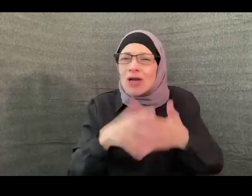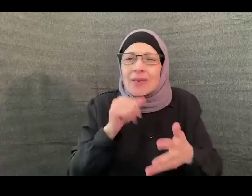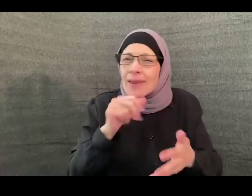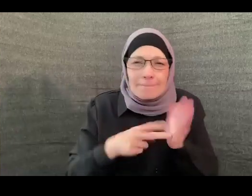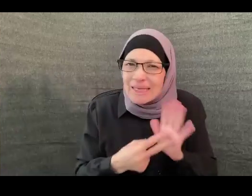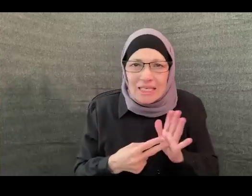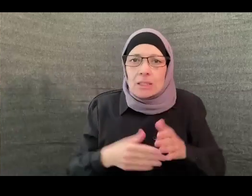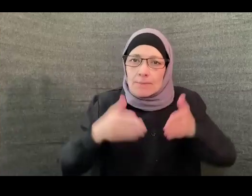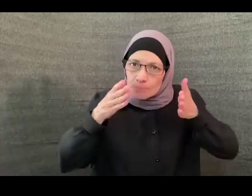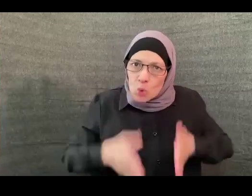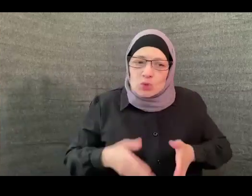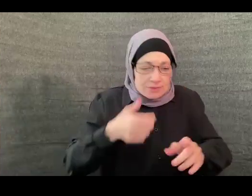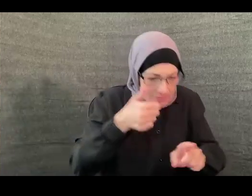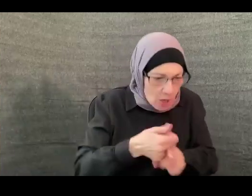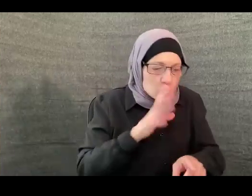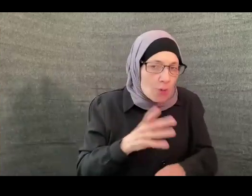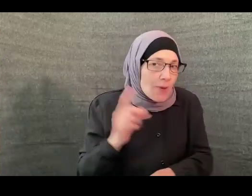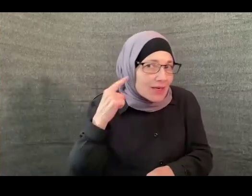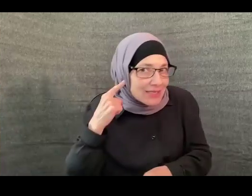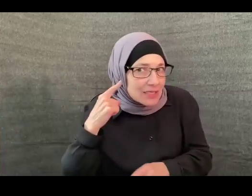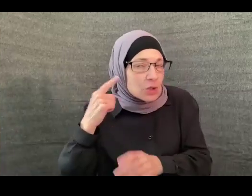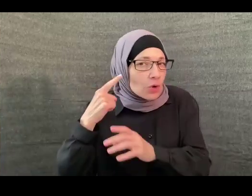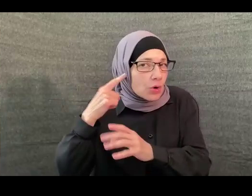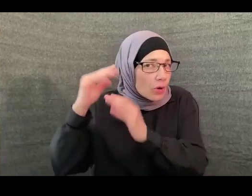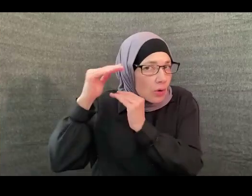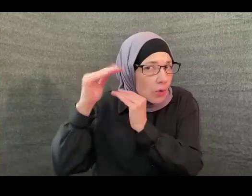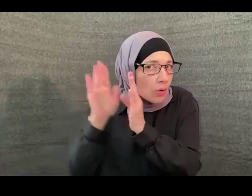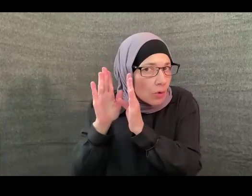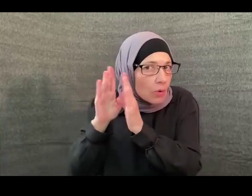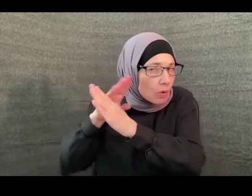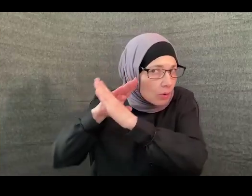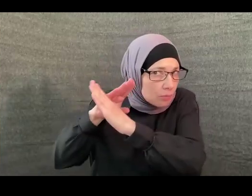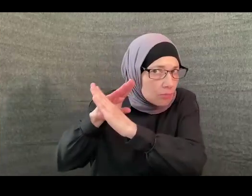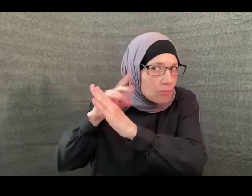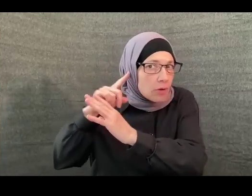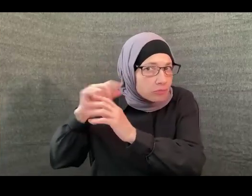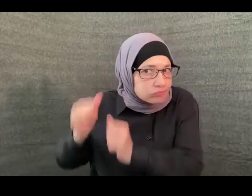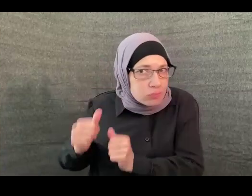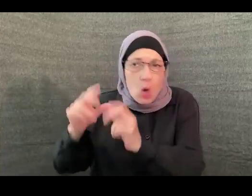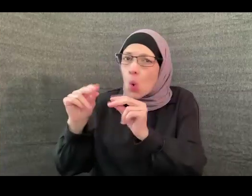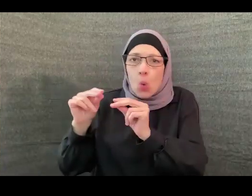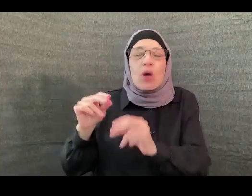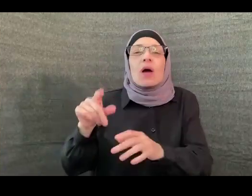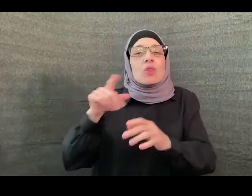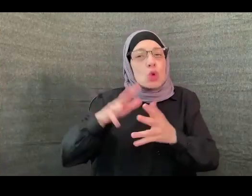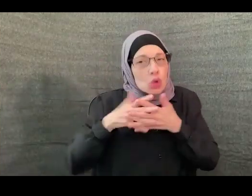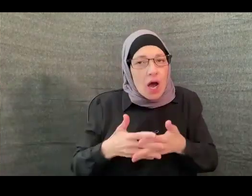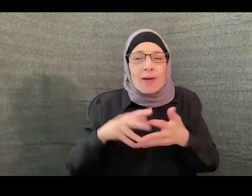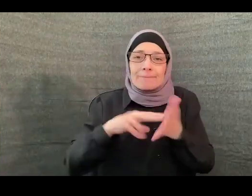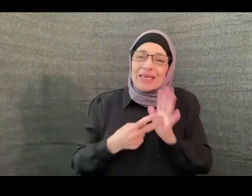We explained this several times. But as a reminder, the Quran is talking about spiritual